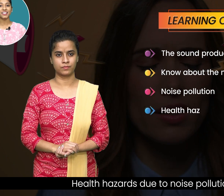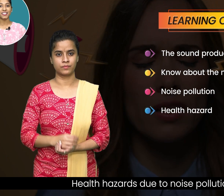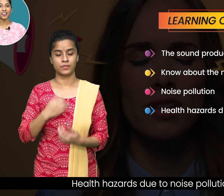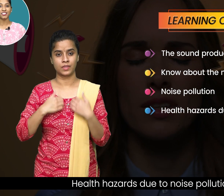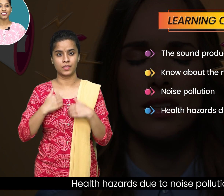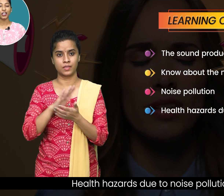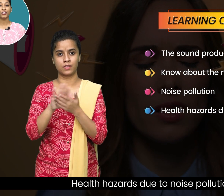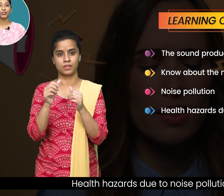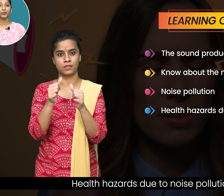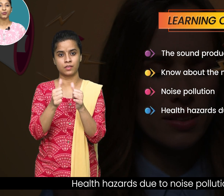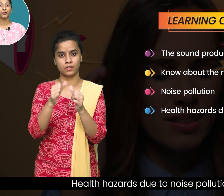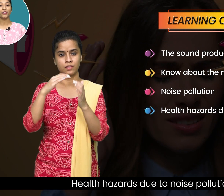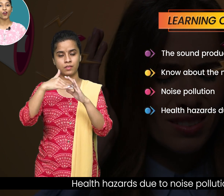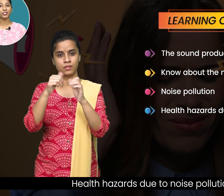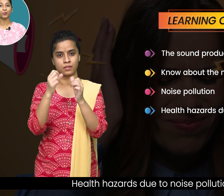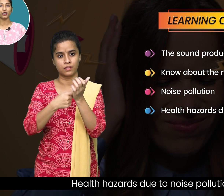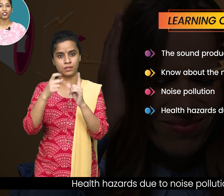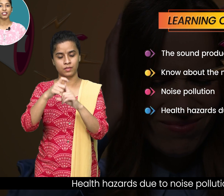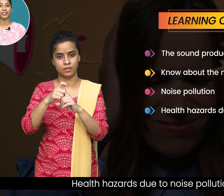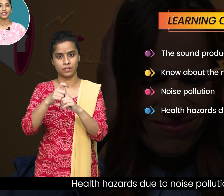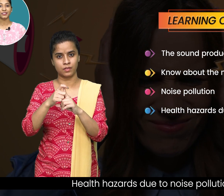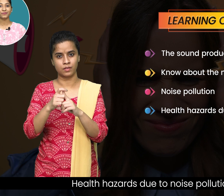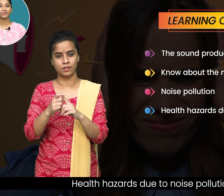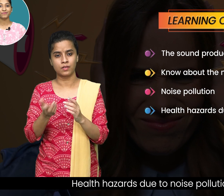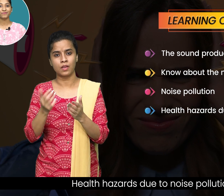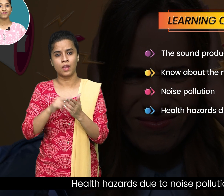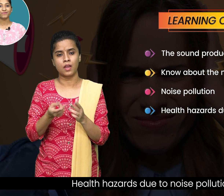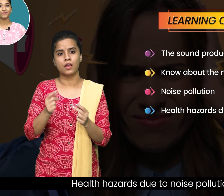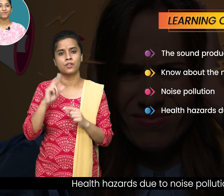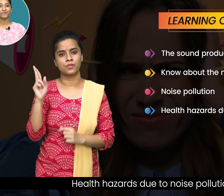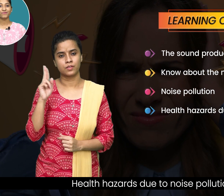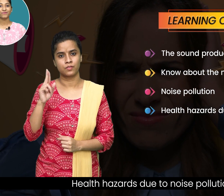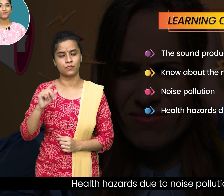health hazards due to noise pollution,